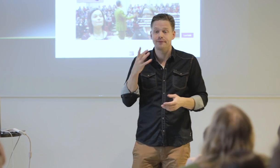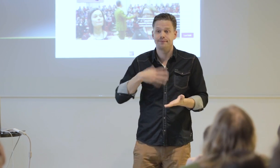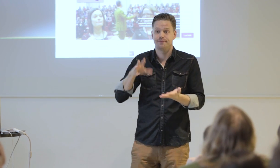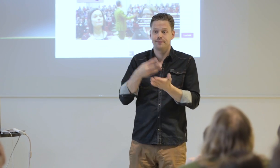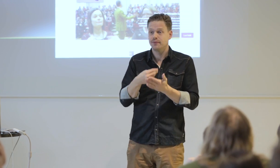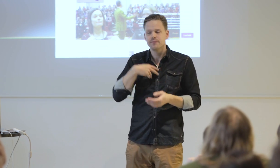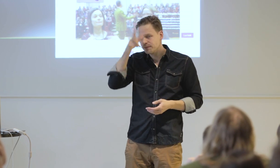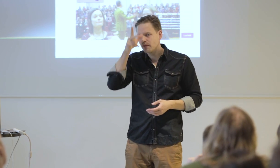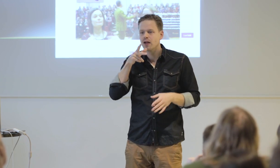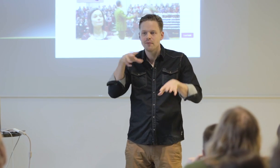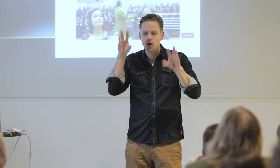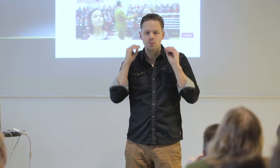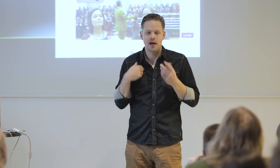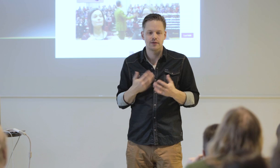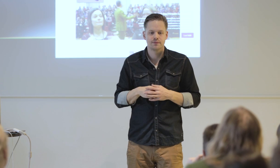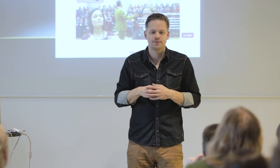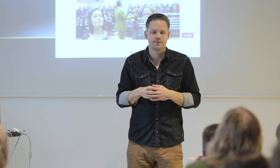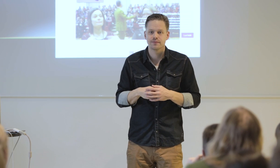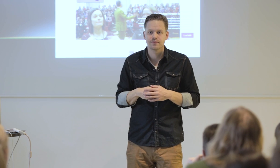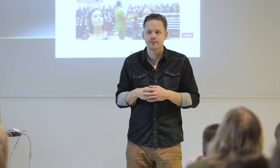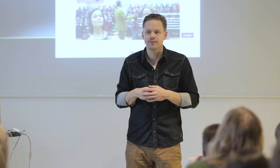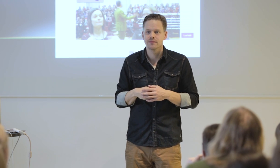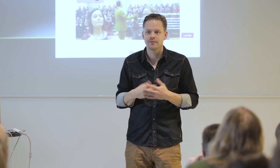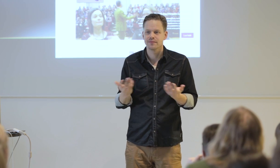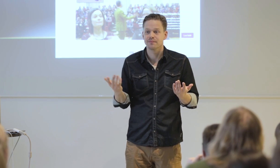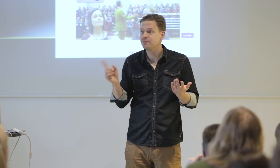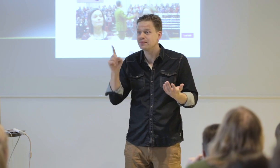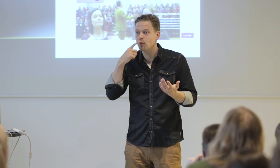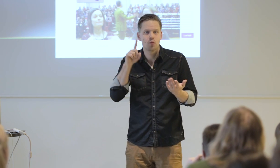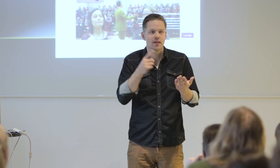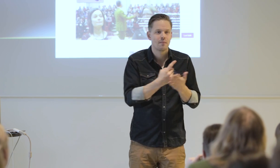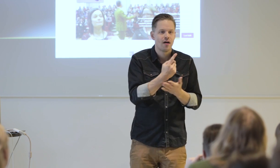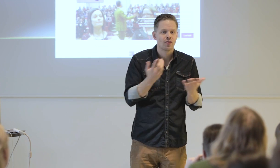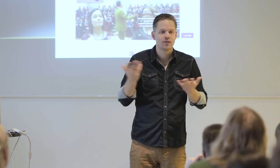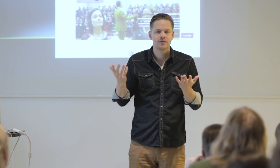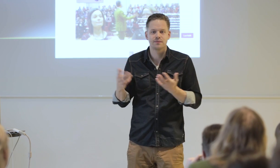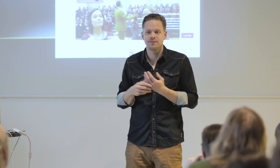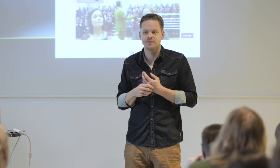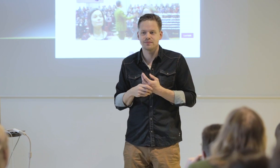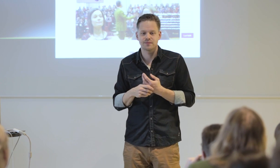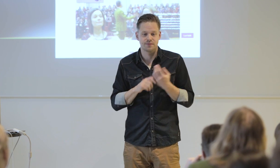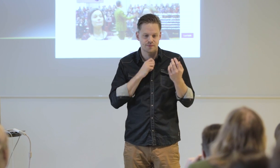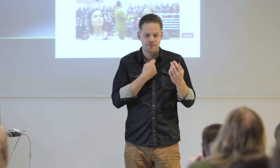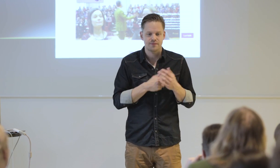there and not understand what they're saying at all. What they are saying, what's going on. I don't know, I wouldn't know that.